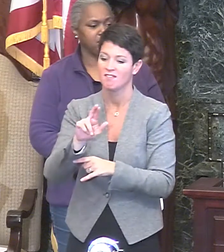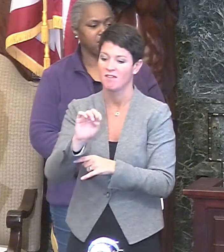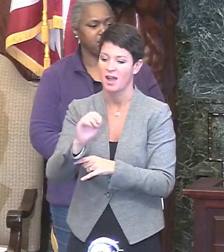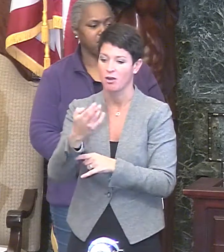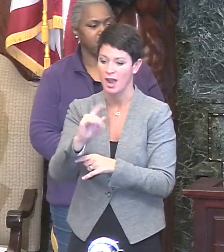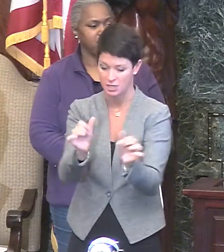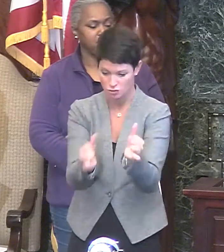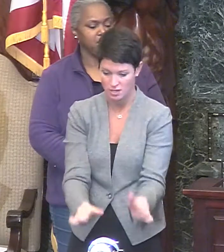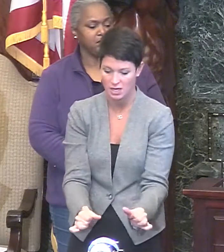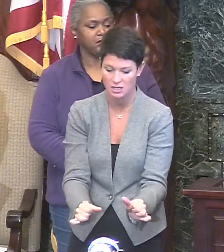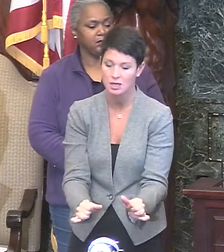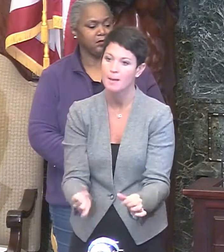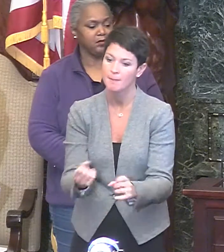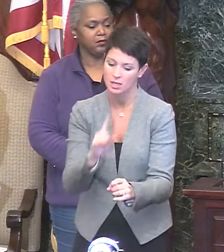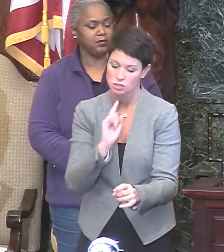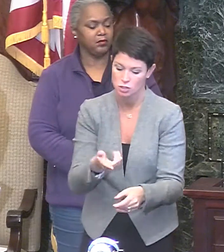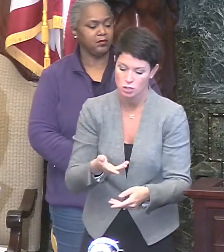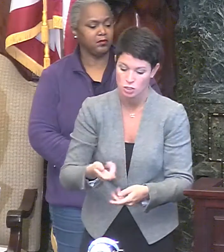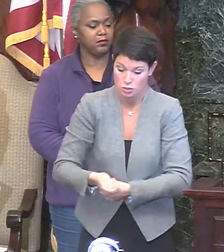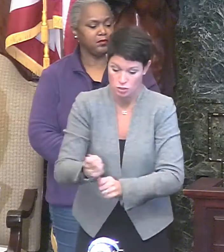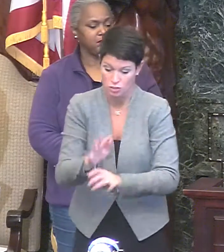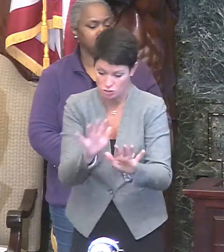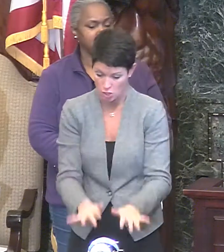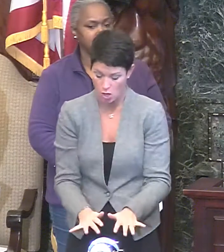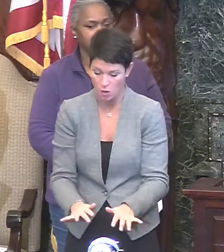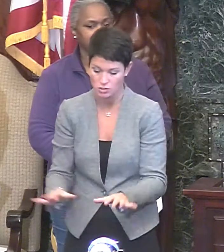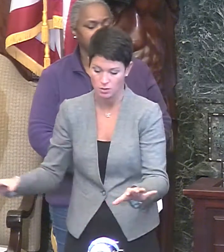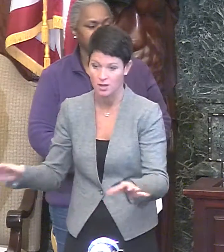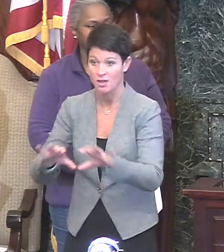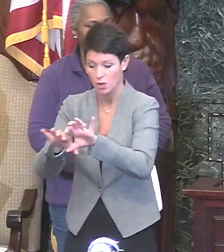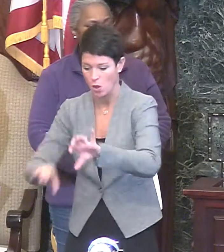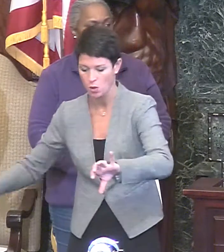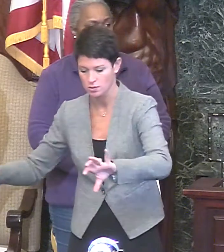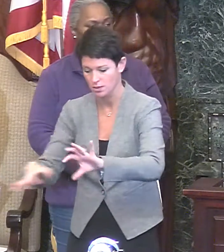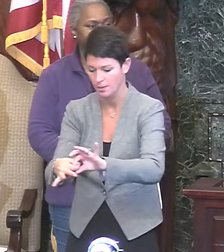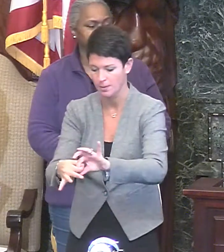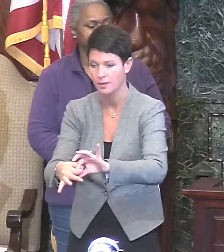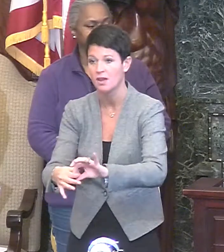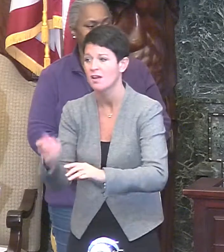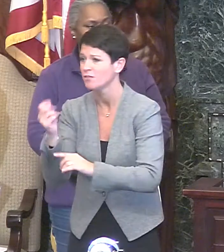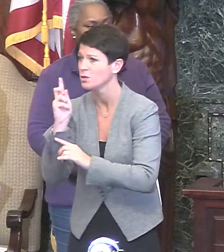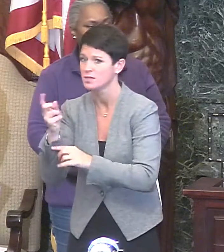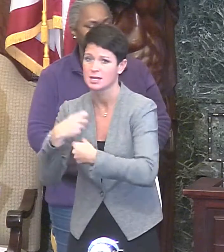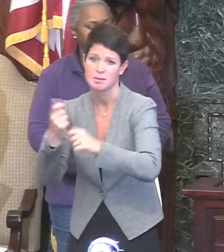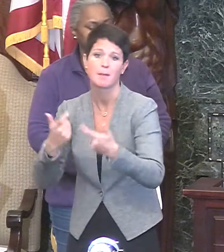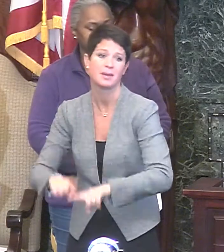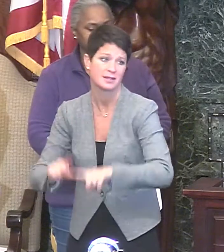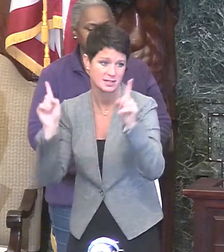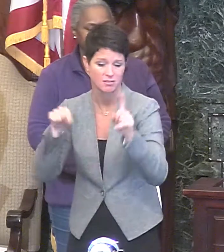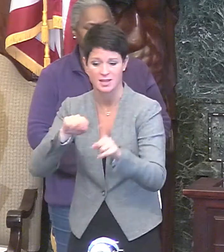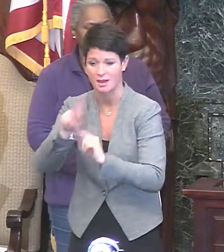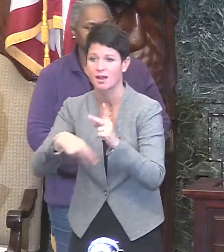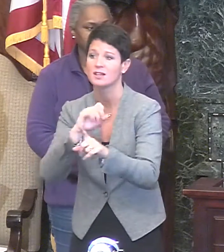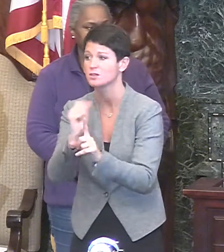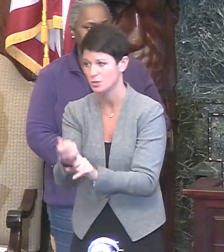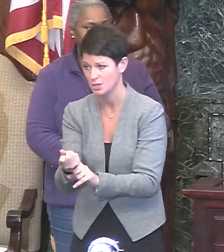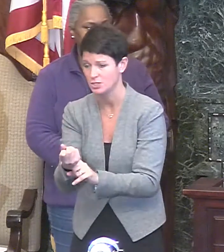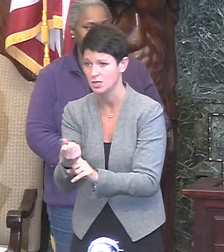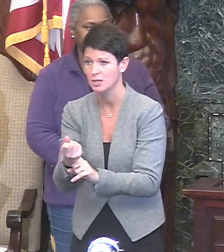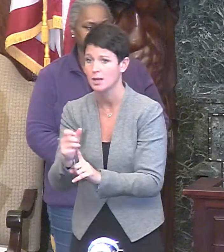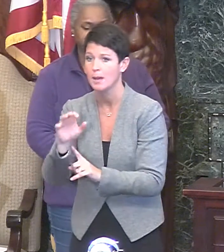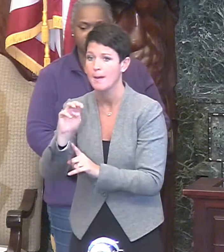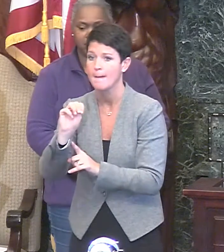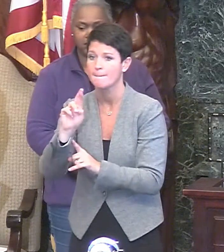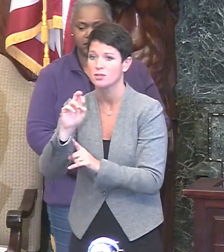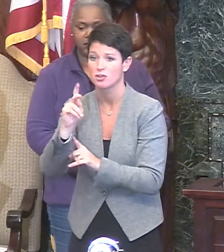the firefighters can hook up hoses quickly in the event of a fire. Seconds make a difference in these kinds of situations. I want to reiterate Mr.